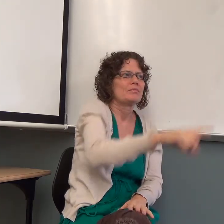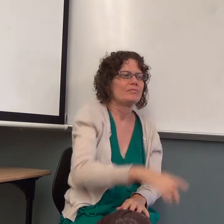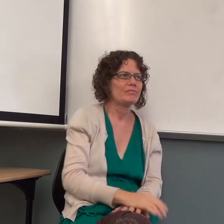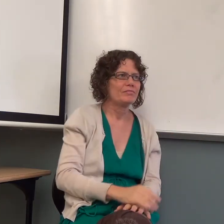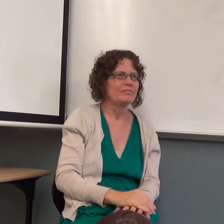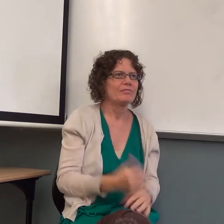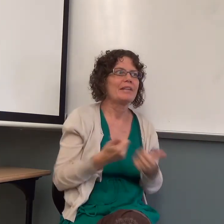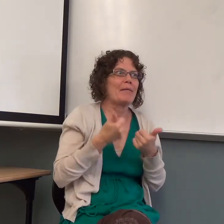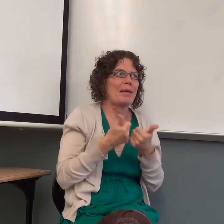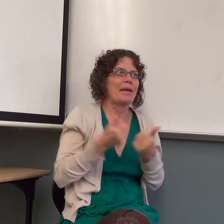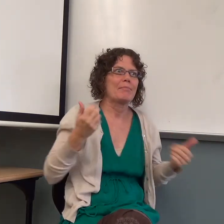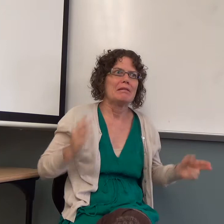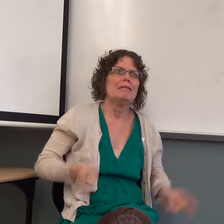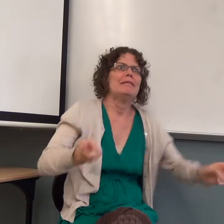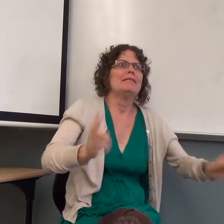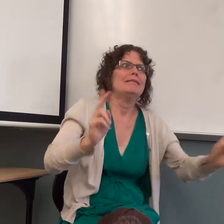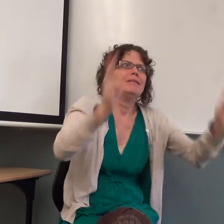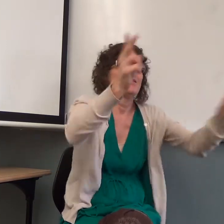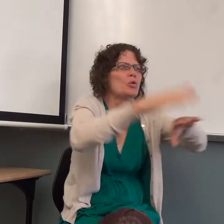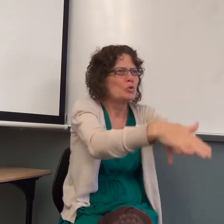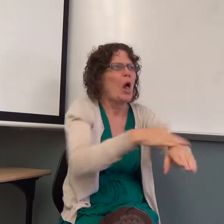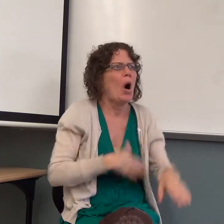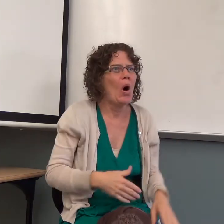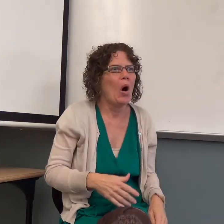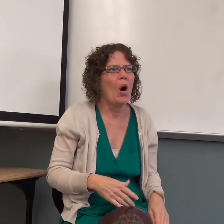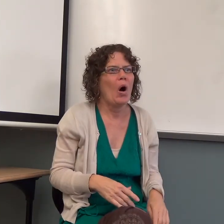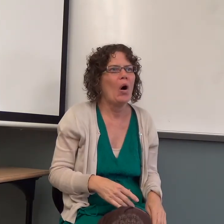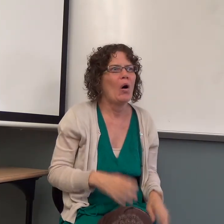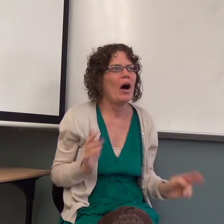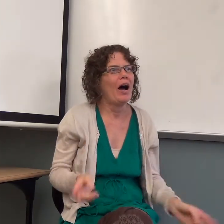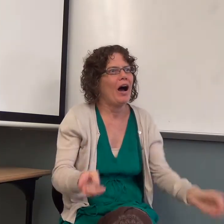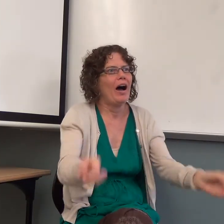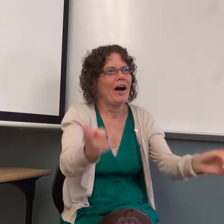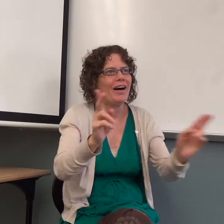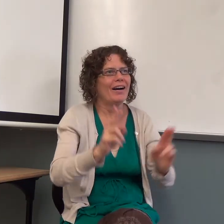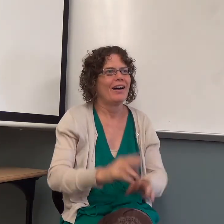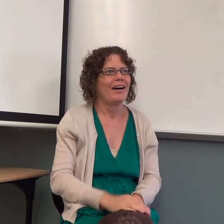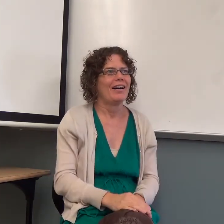Alright, this game is going way too slow. I want to chocolate donut.